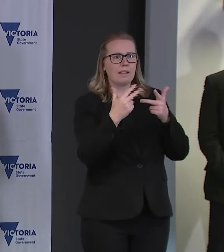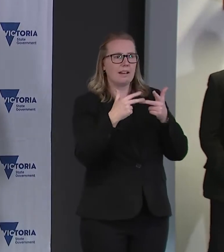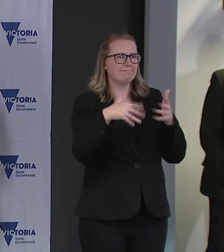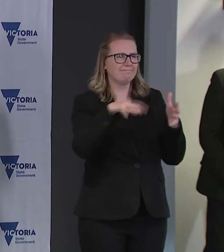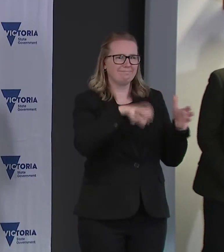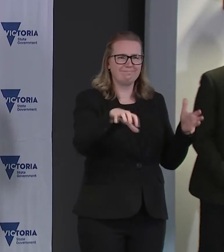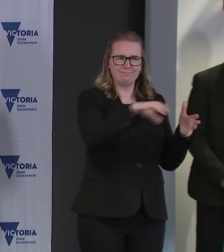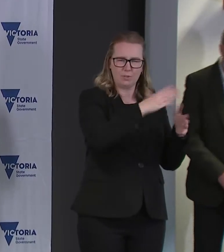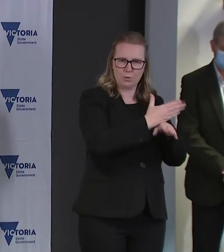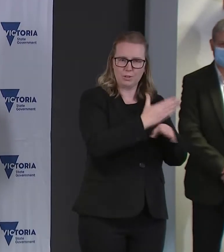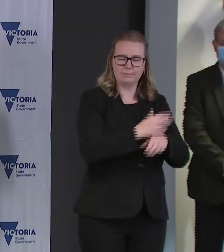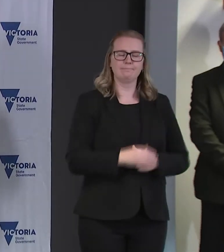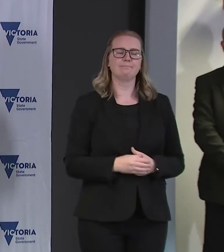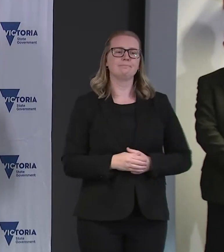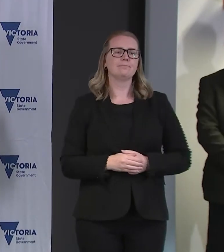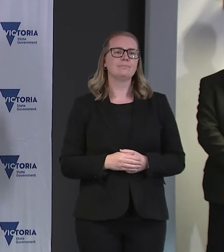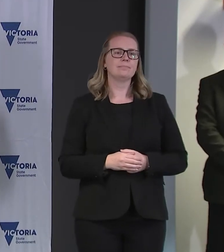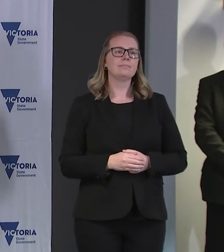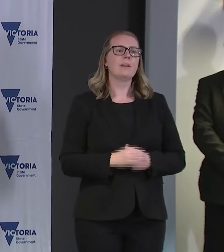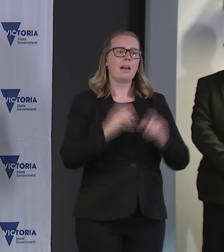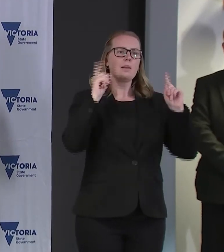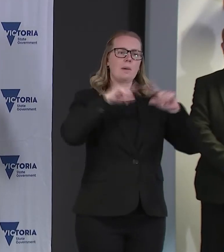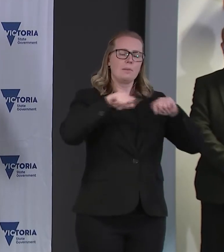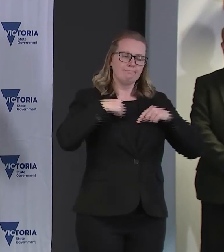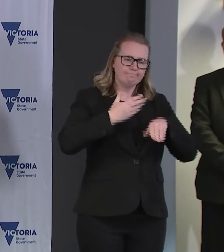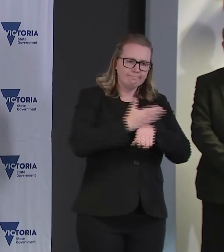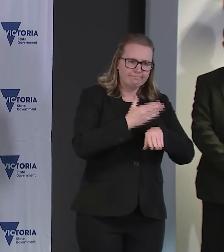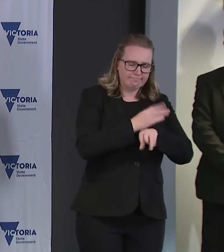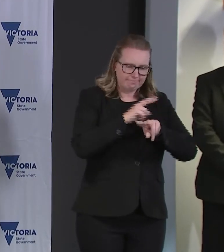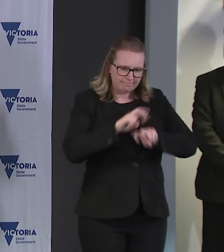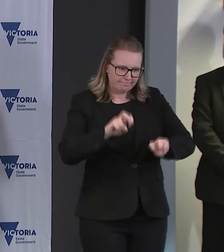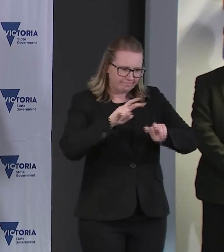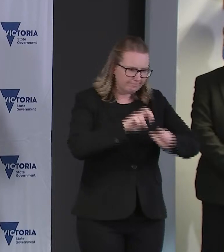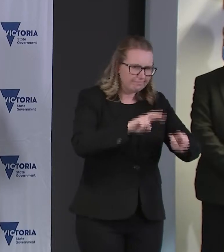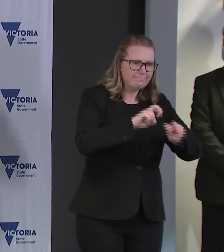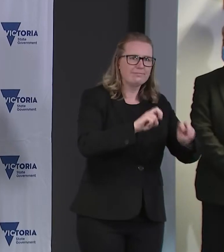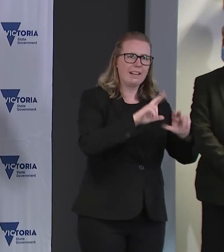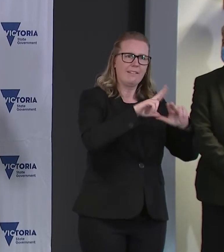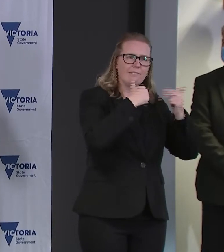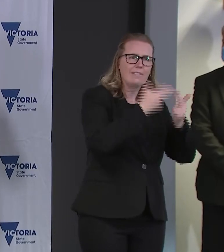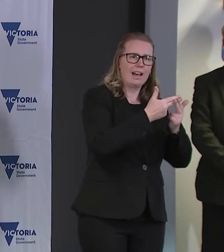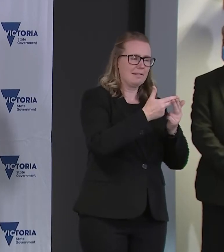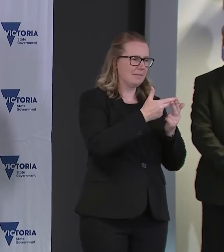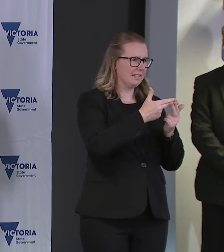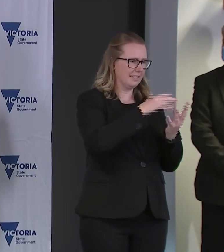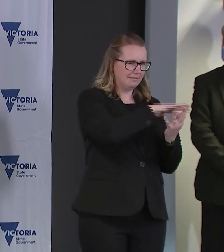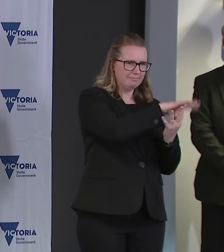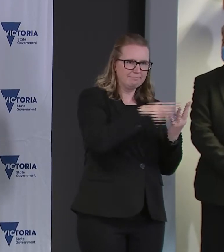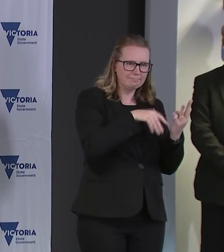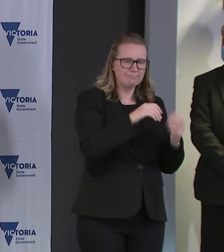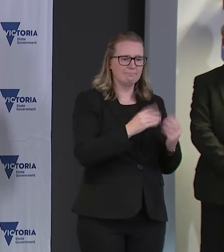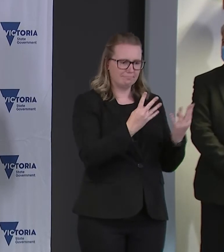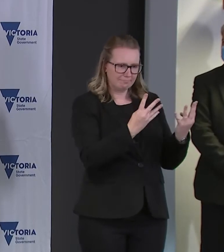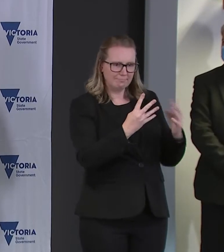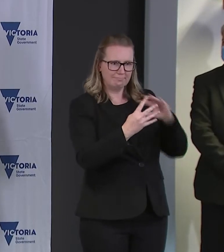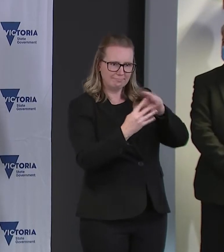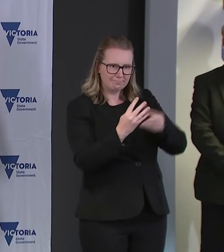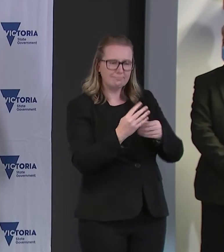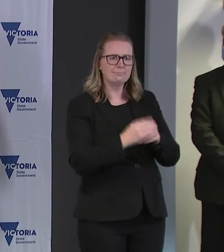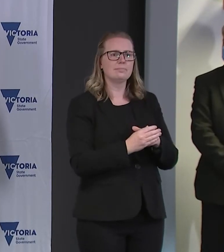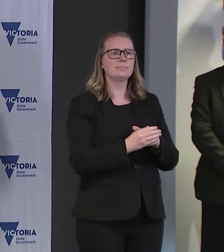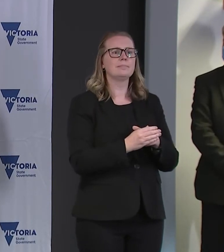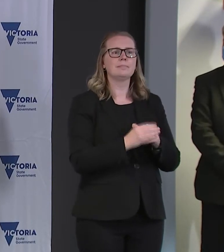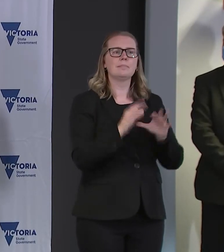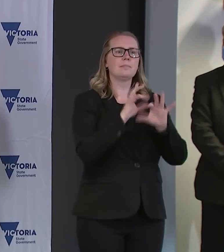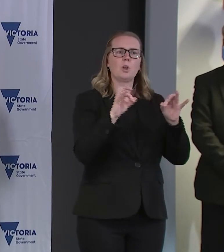So obviously we're doing a lot of work at the moment to establish connections to the families involved in this Delta outbreak. There are no connections